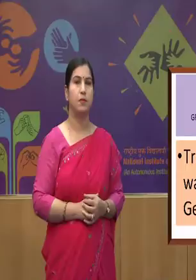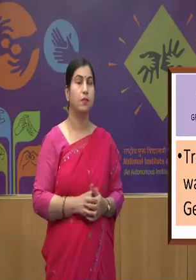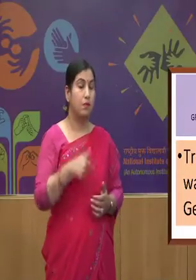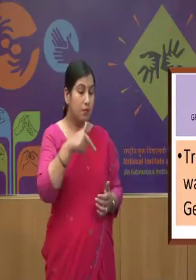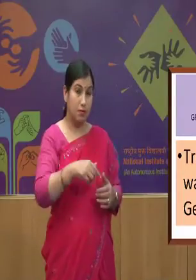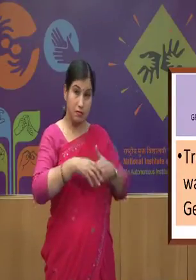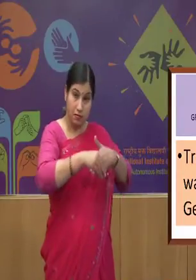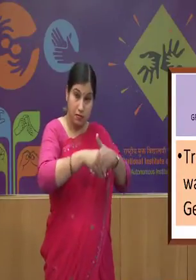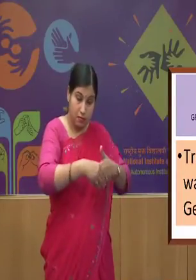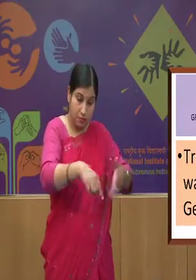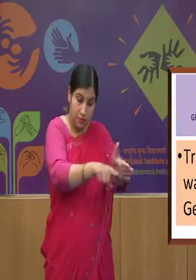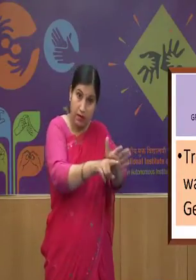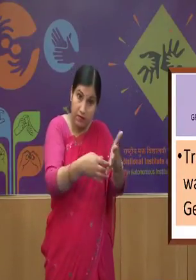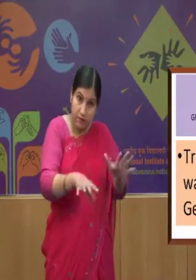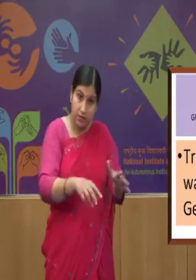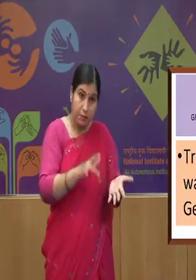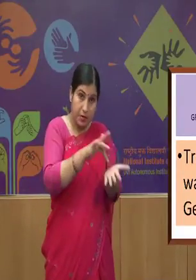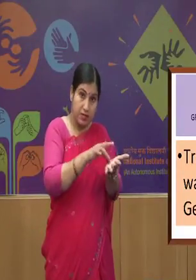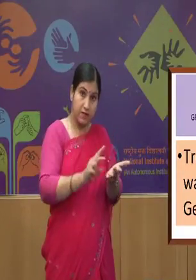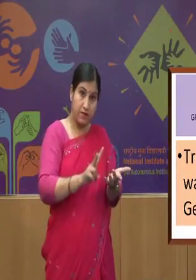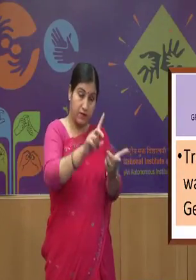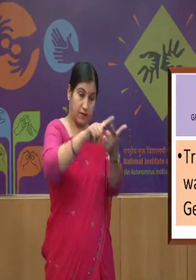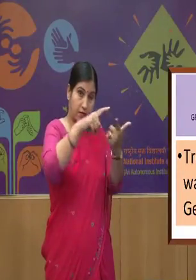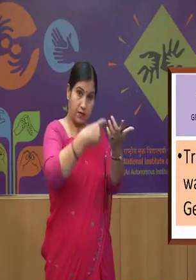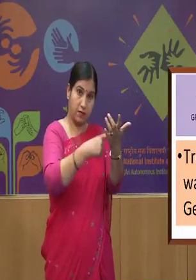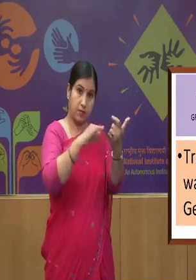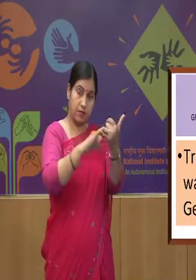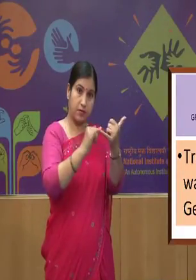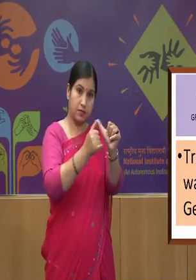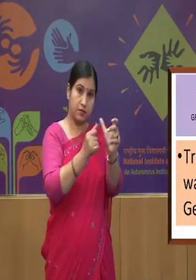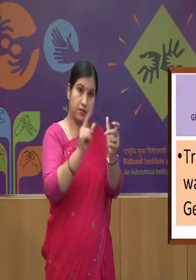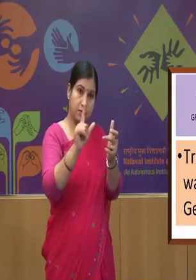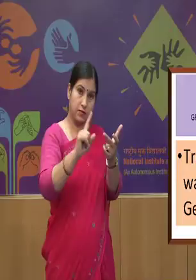Besides Treaty of Versailles, another treaty of